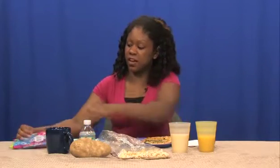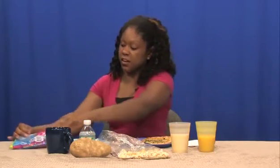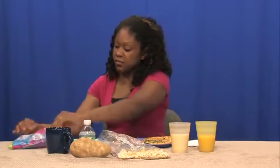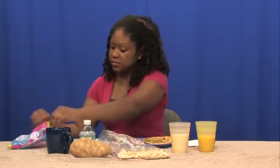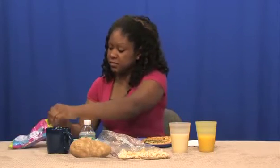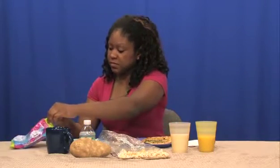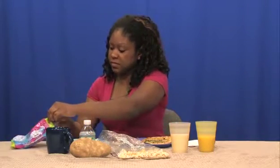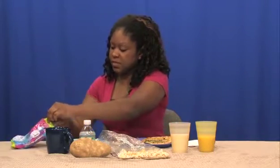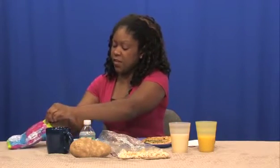here.